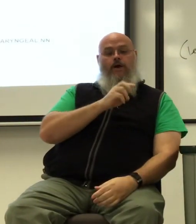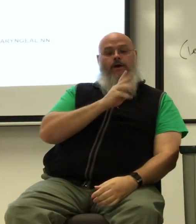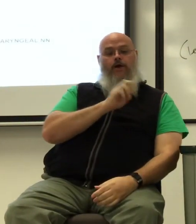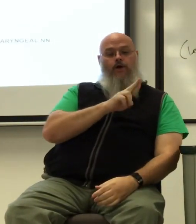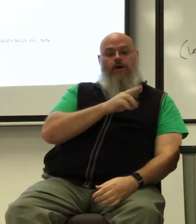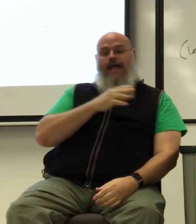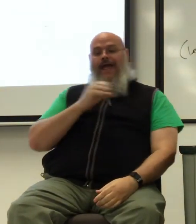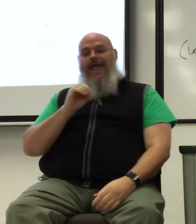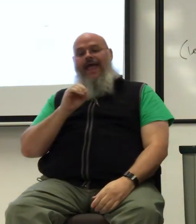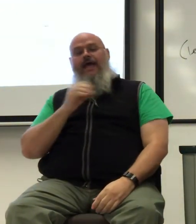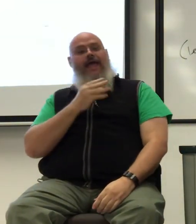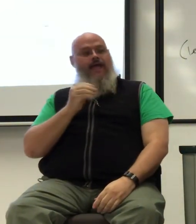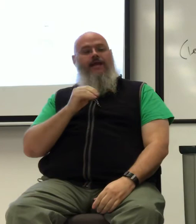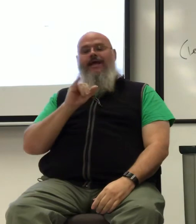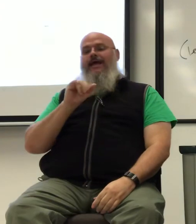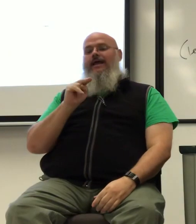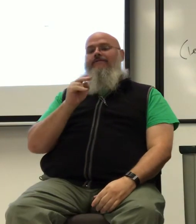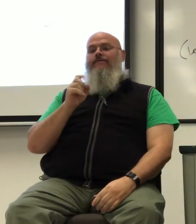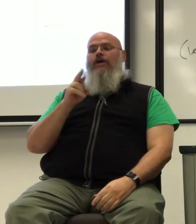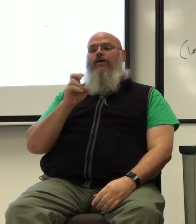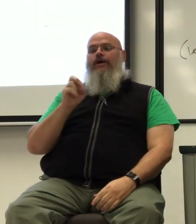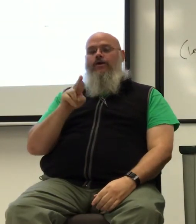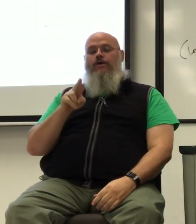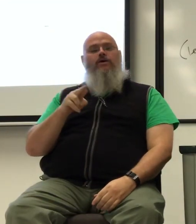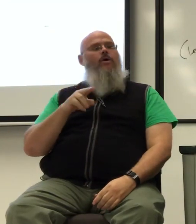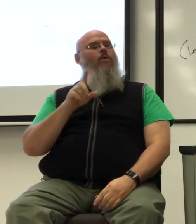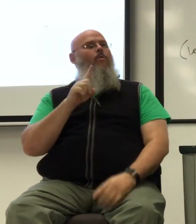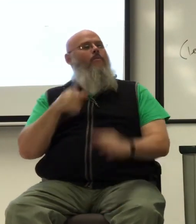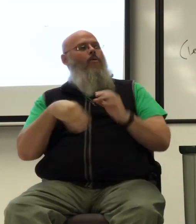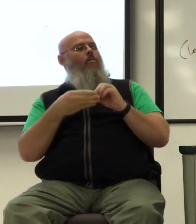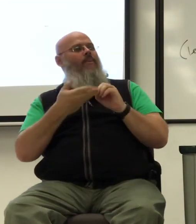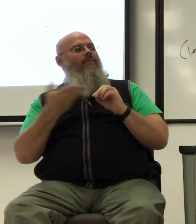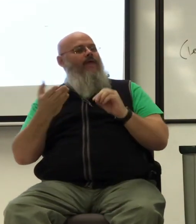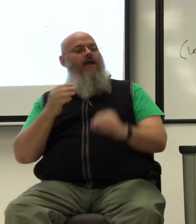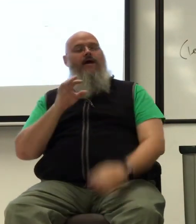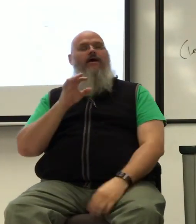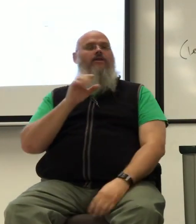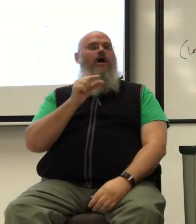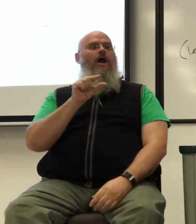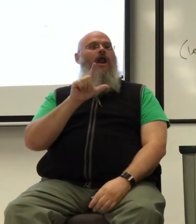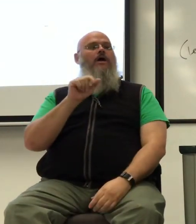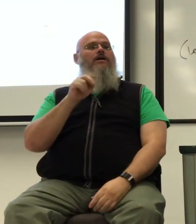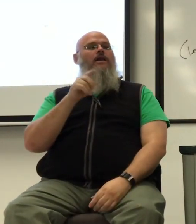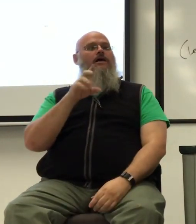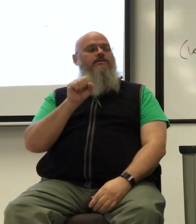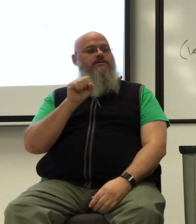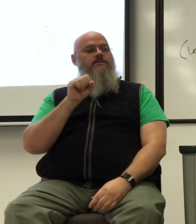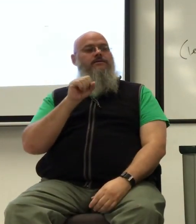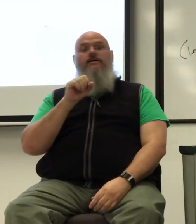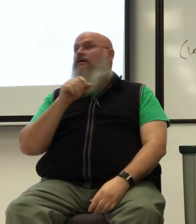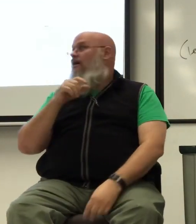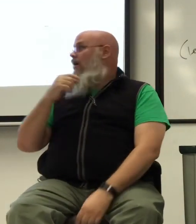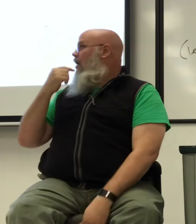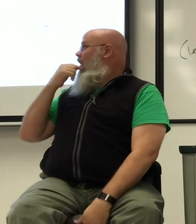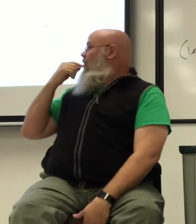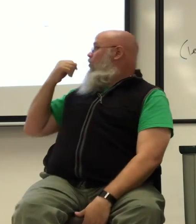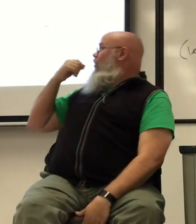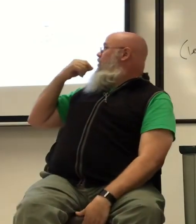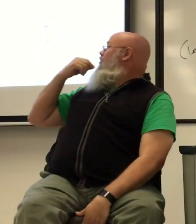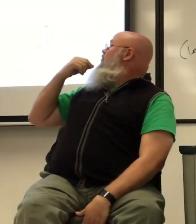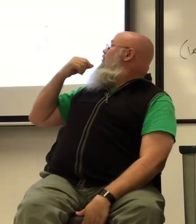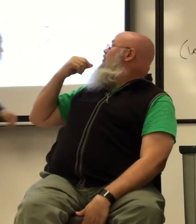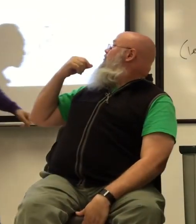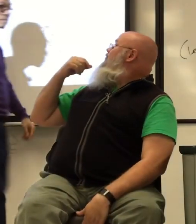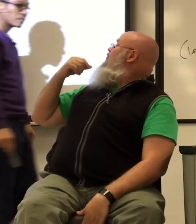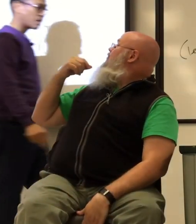nerves. One more thing about the glottis is the Valsalva's maneuver, which is straining against a closed glottis. How about the